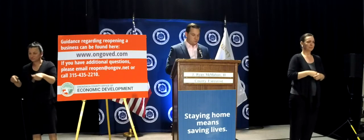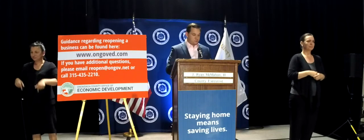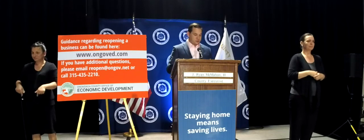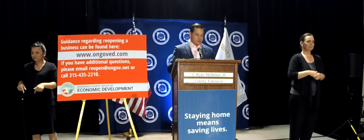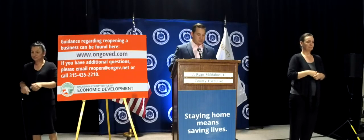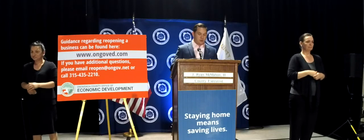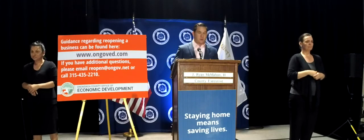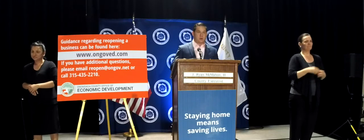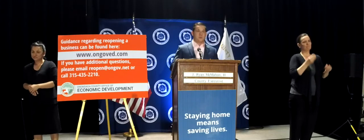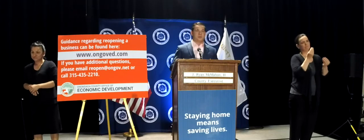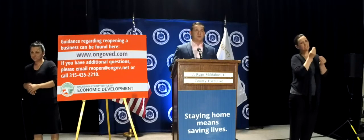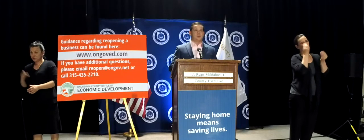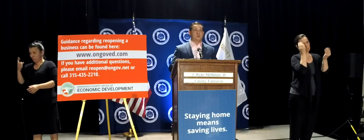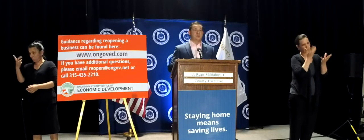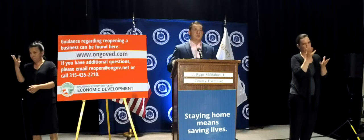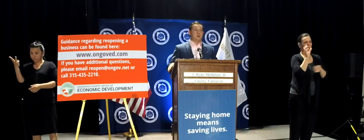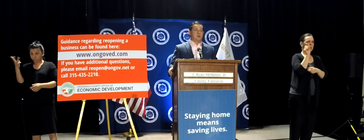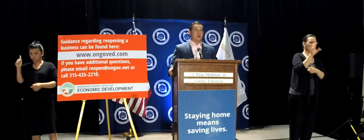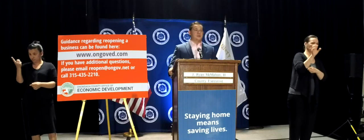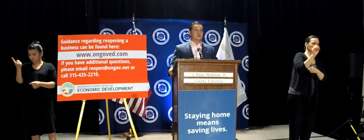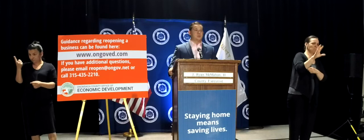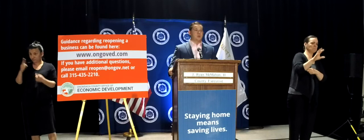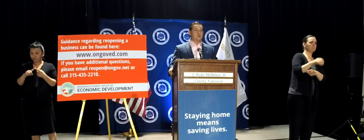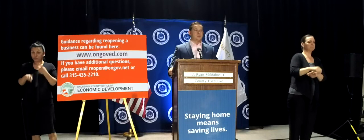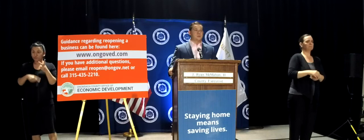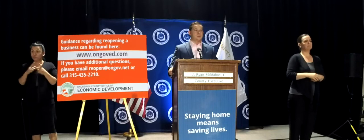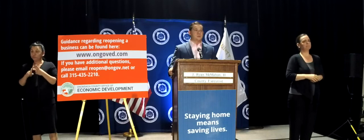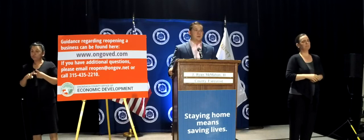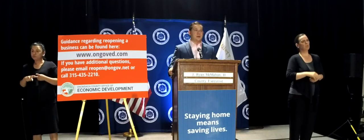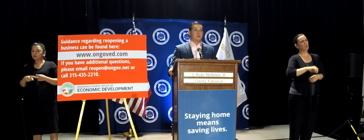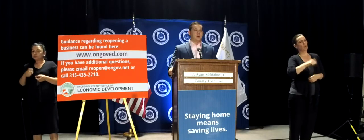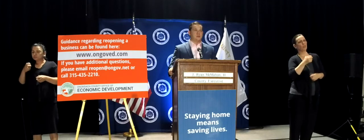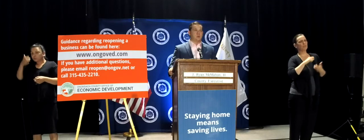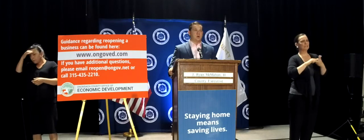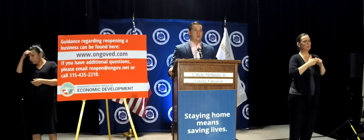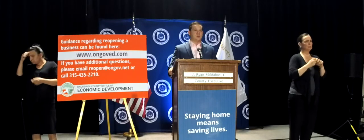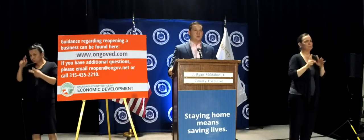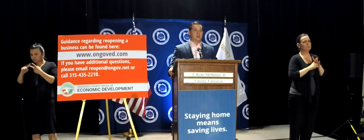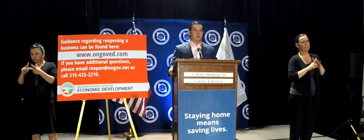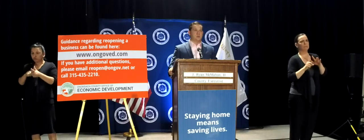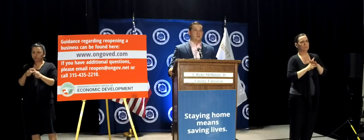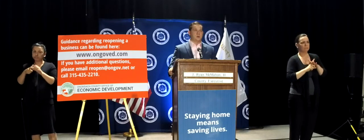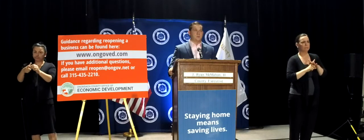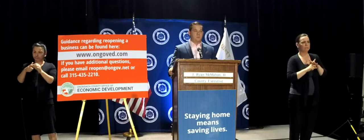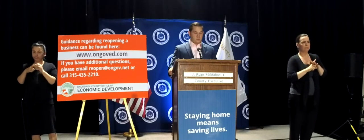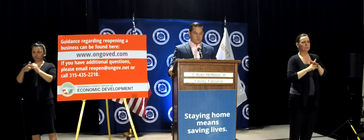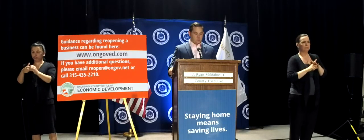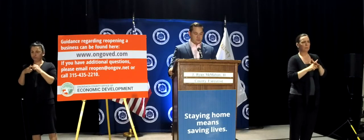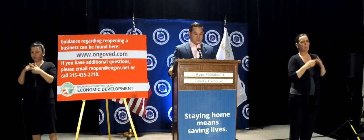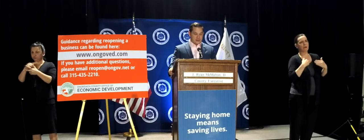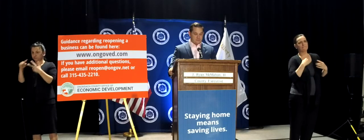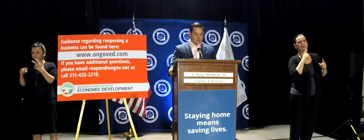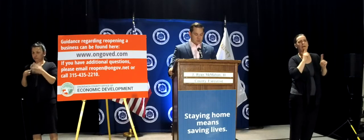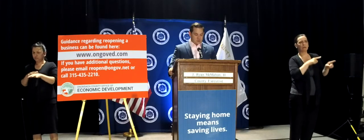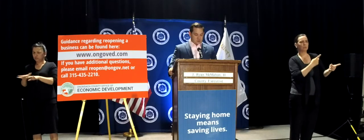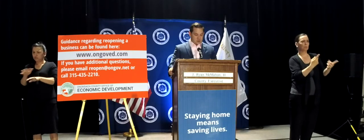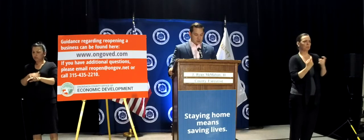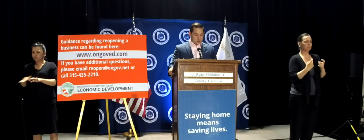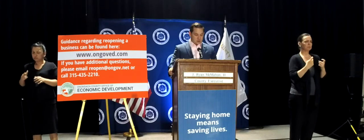data, talk about a couple issues, answer some questions. Still a lot of unanswered questions related to restart at this moment in